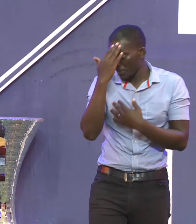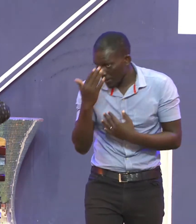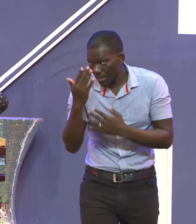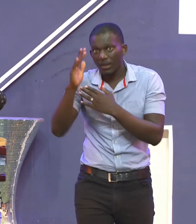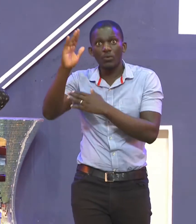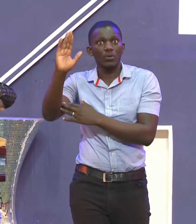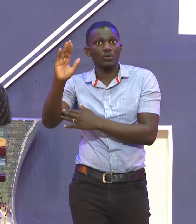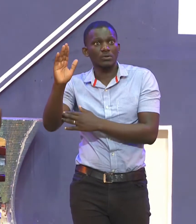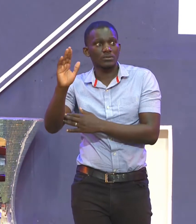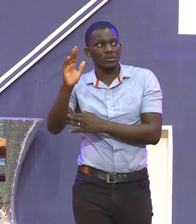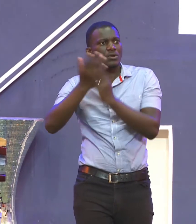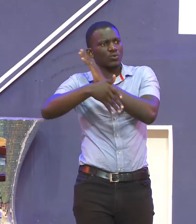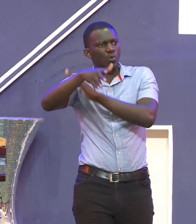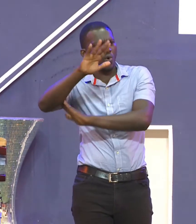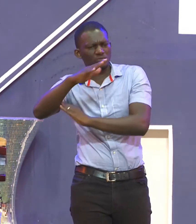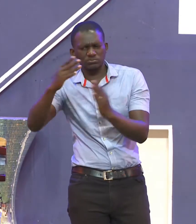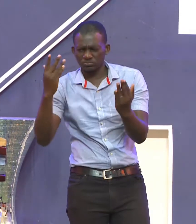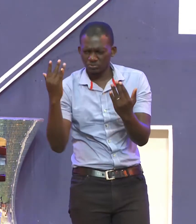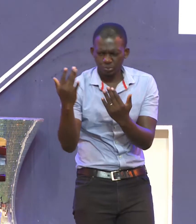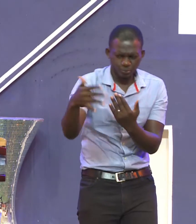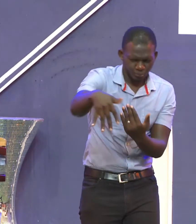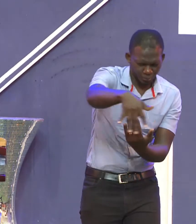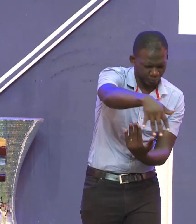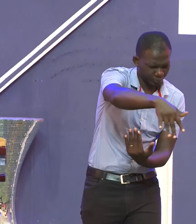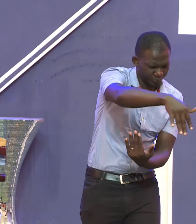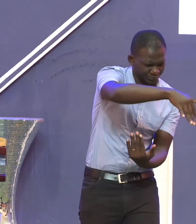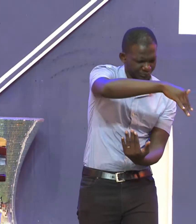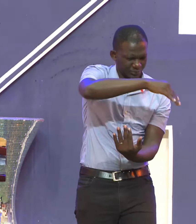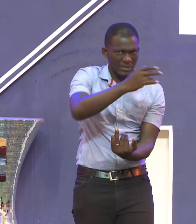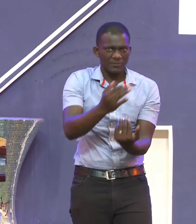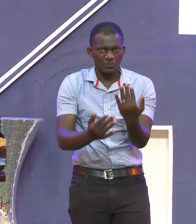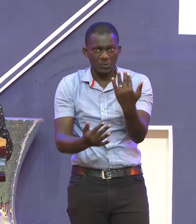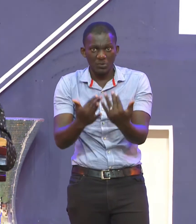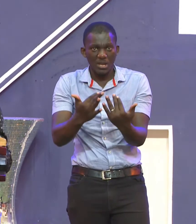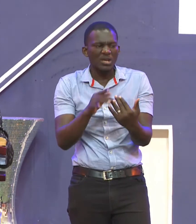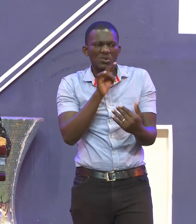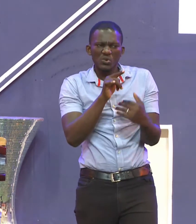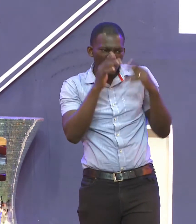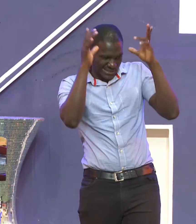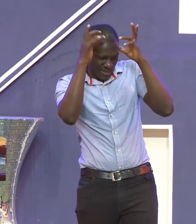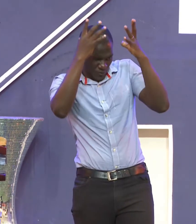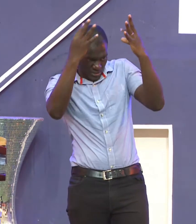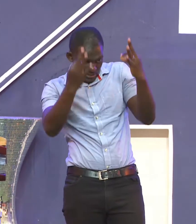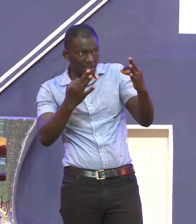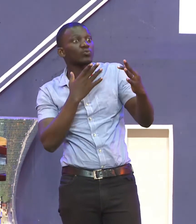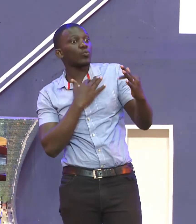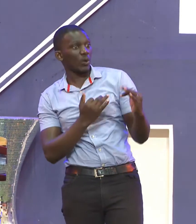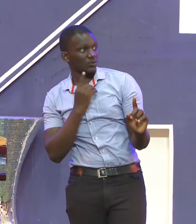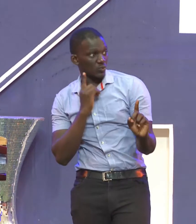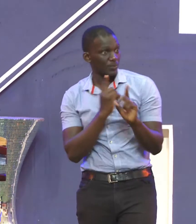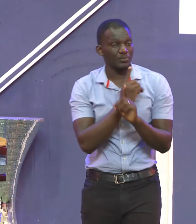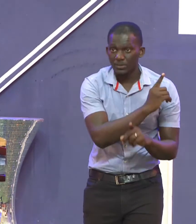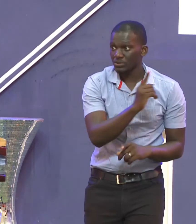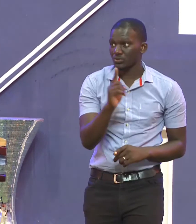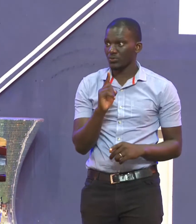obey the Lord, atutekako lukomera, he puts a hedge around us. Ebibi ebyandituvaddeko bakabyakanditujjidde, that the evil that would